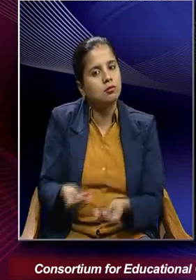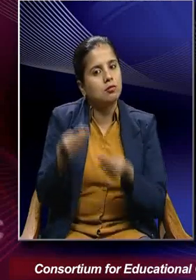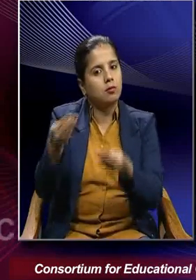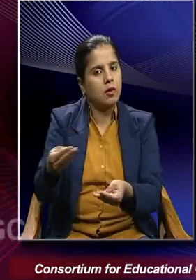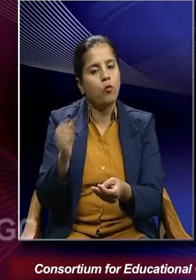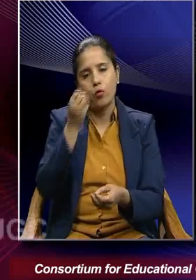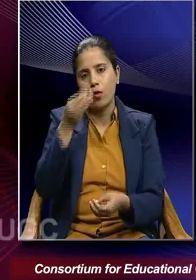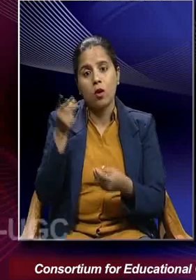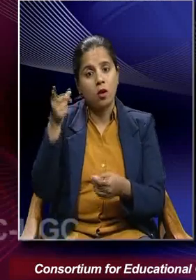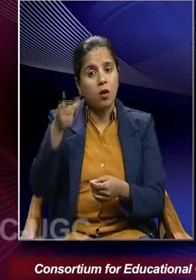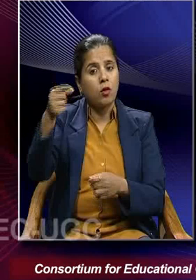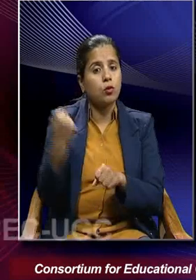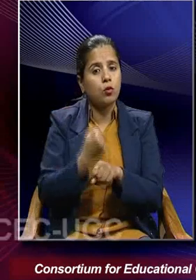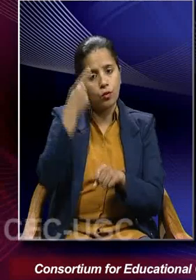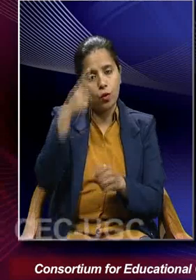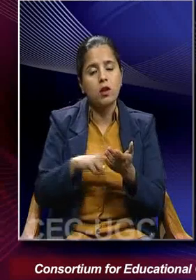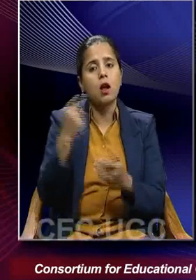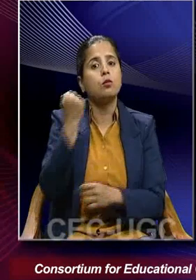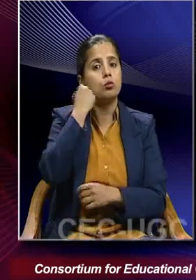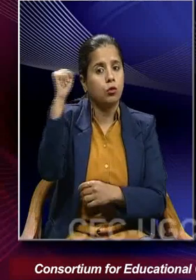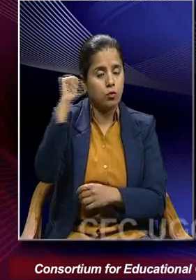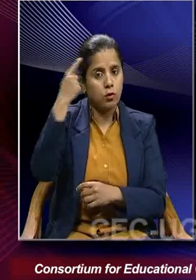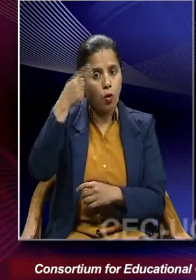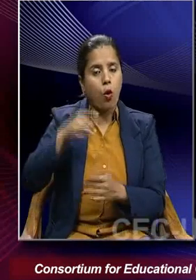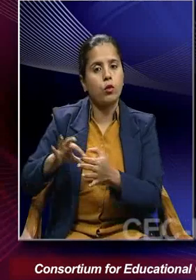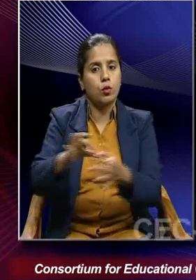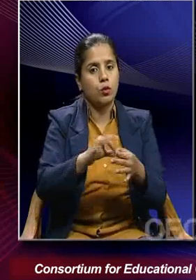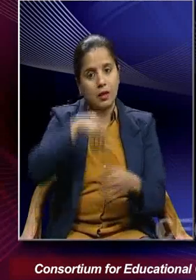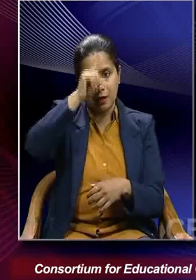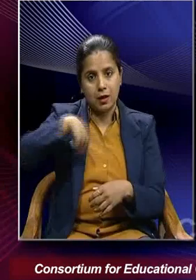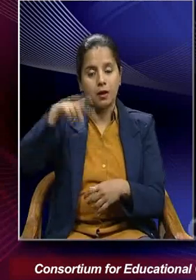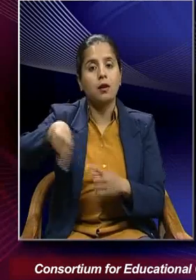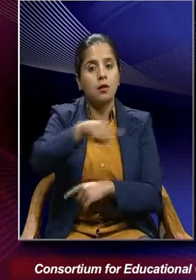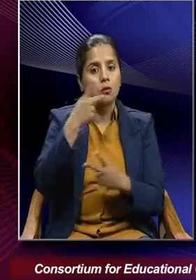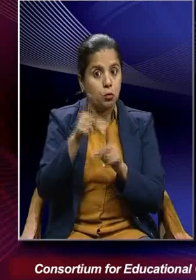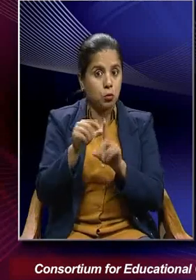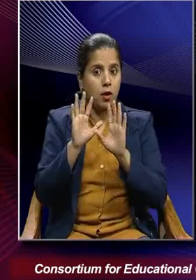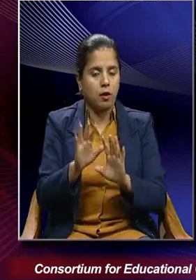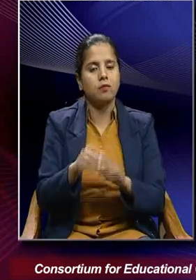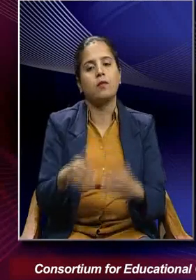contribution which he made for the national movement as well as for the unity of India. Thank you very much.